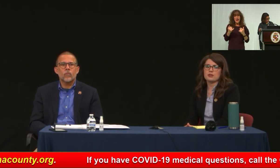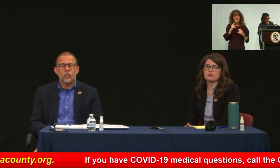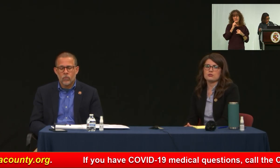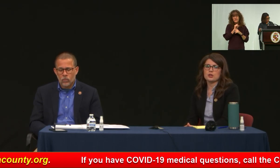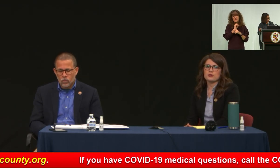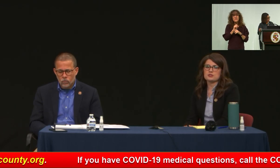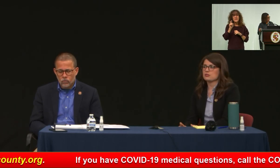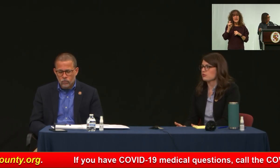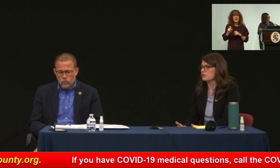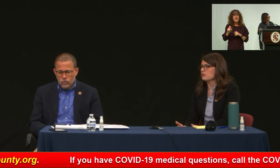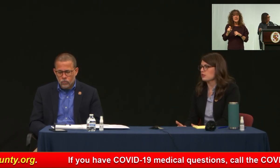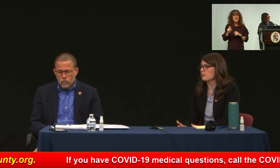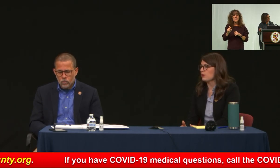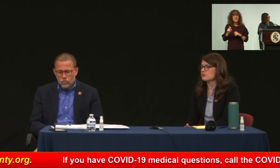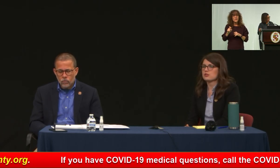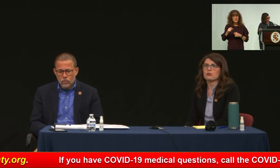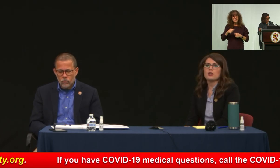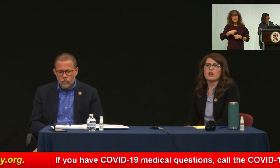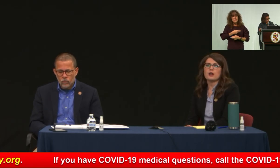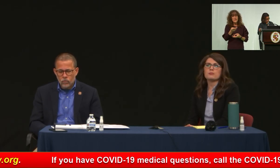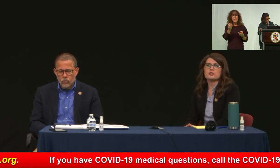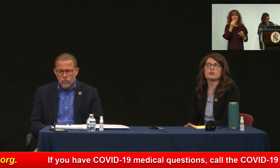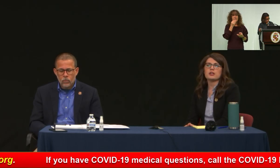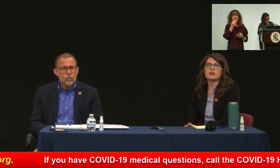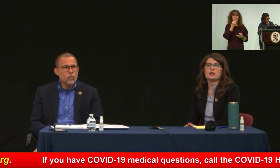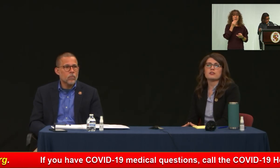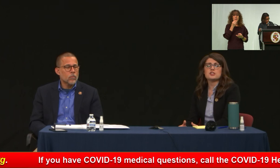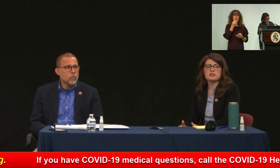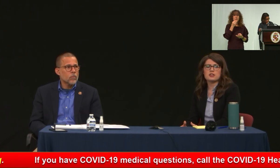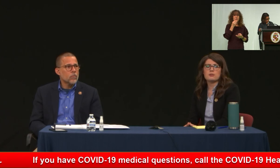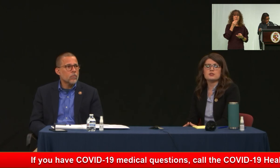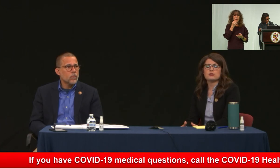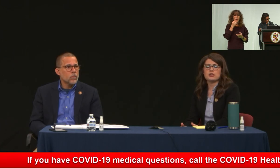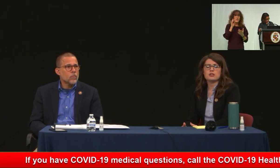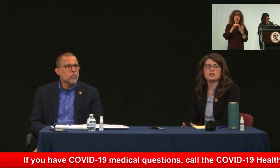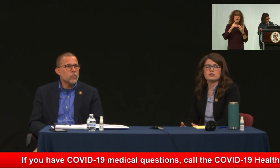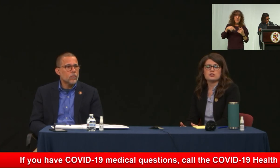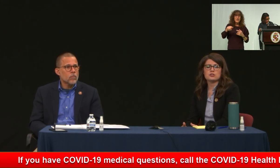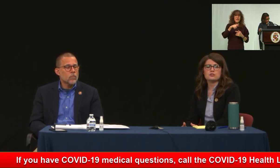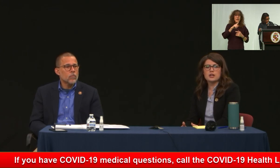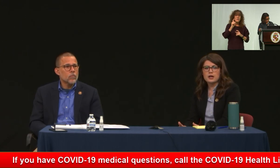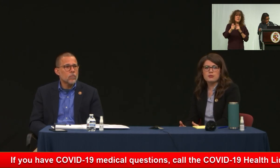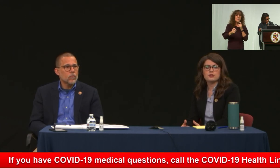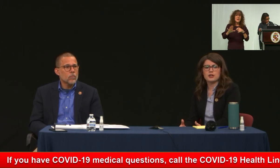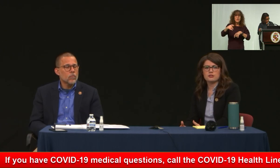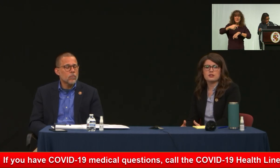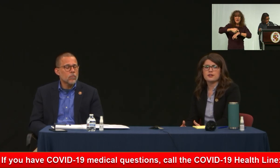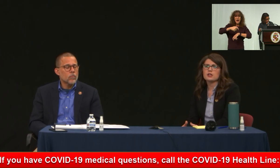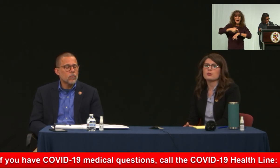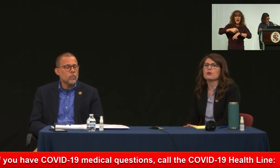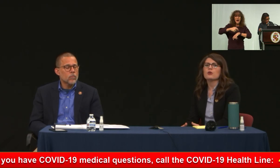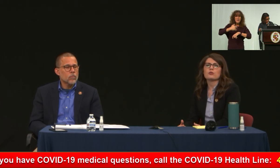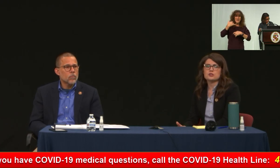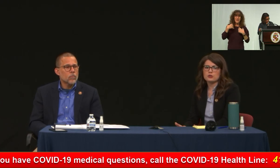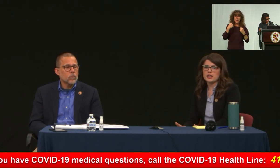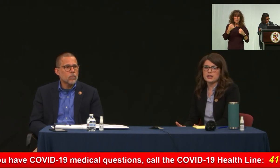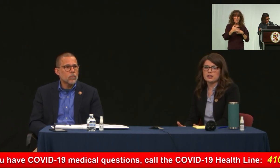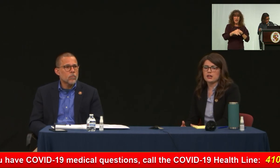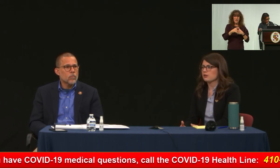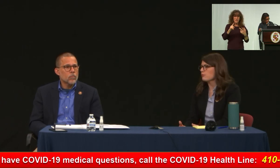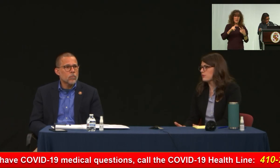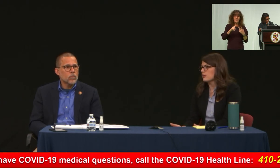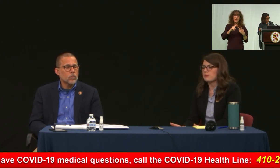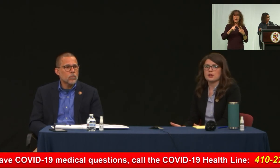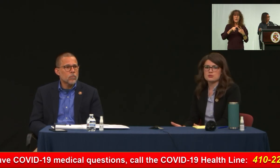ensure that we have food going to the folks who need the most. So donating, reaching out to them and donating your time if you're healthy and available, or